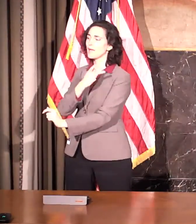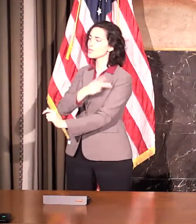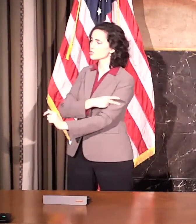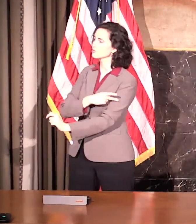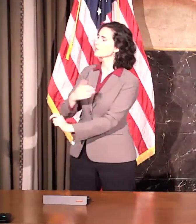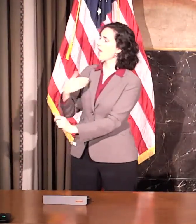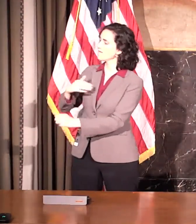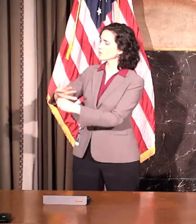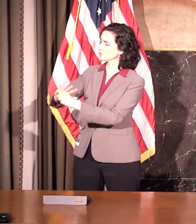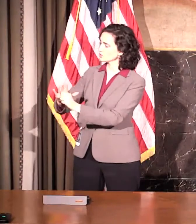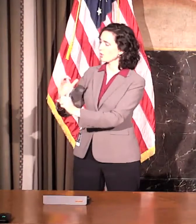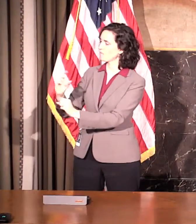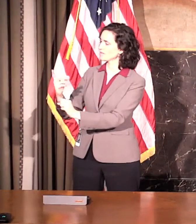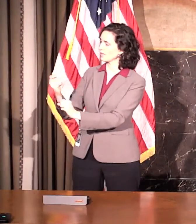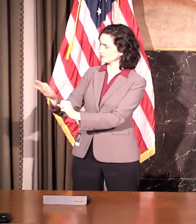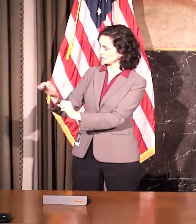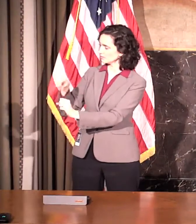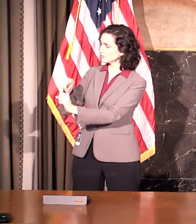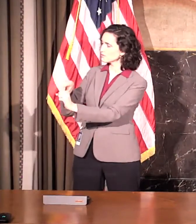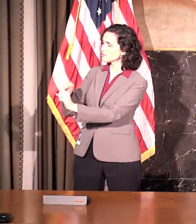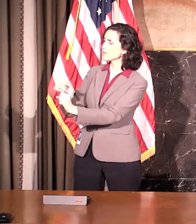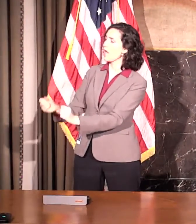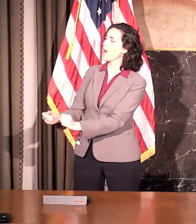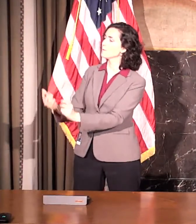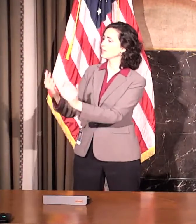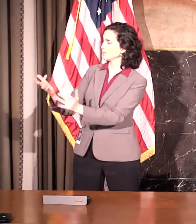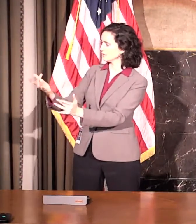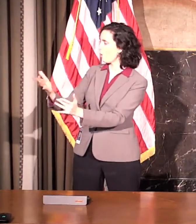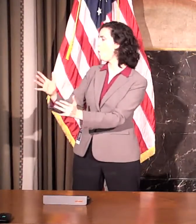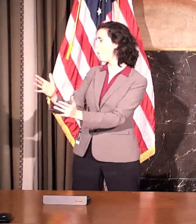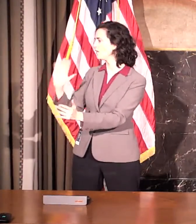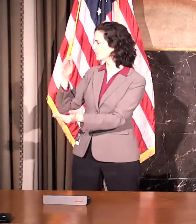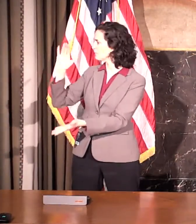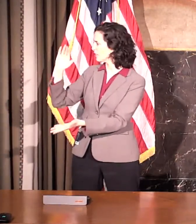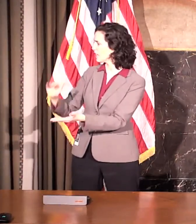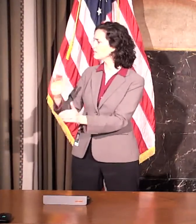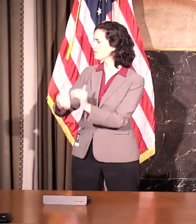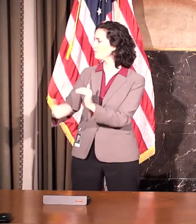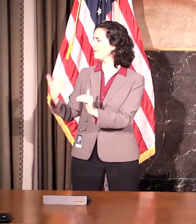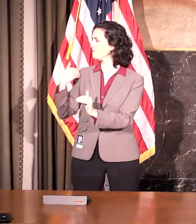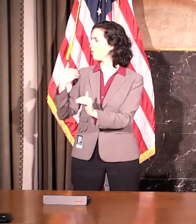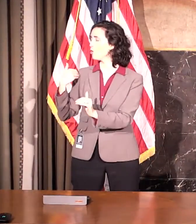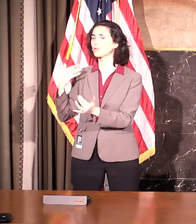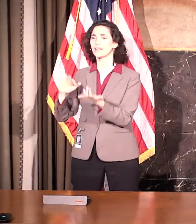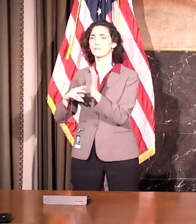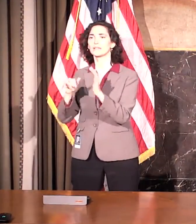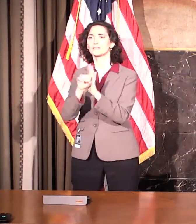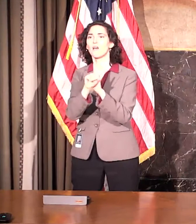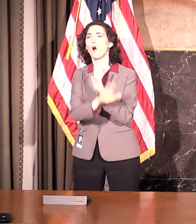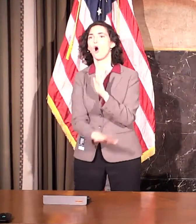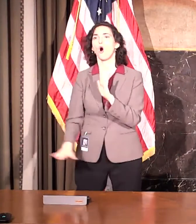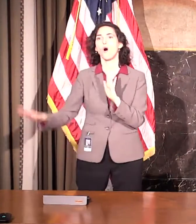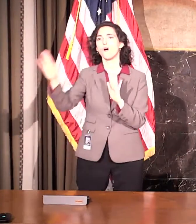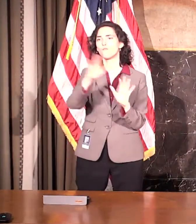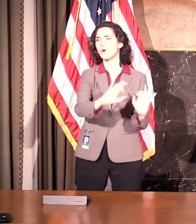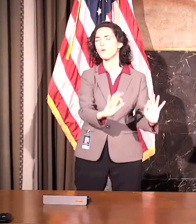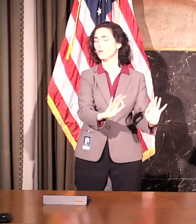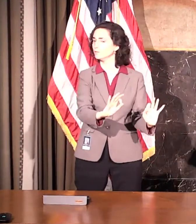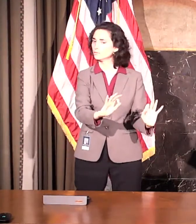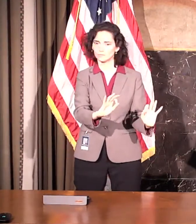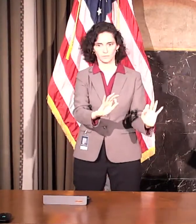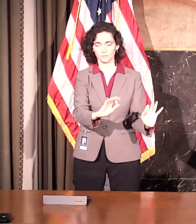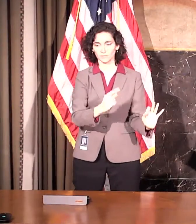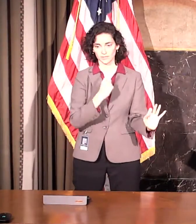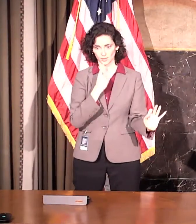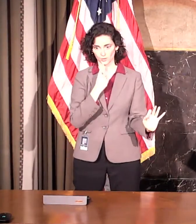high, that's representative of what's happening around the state. It is not. So I just wanted